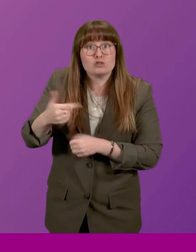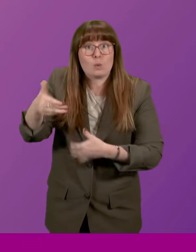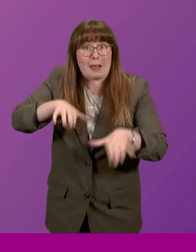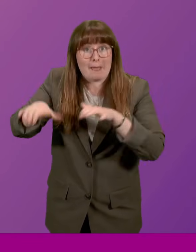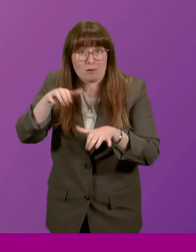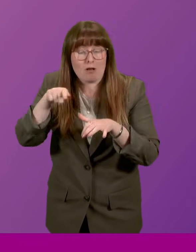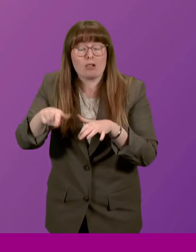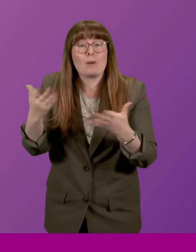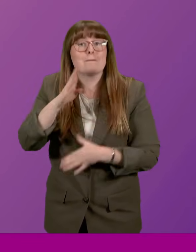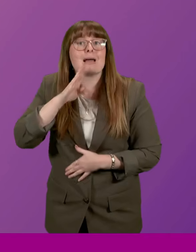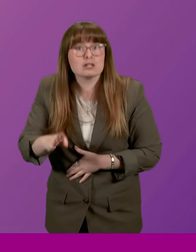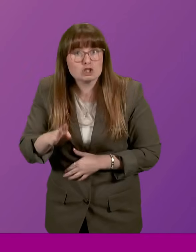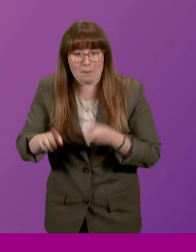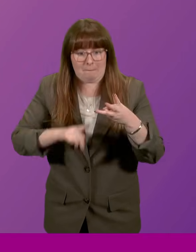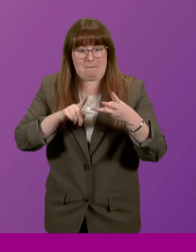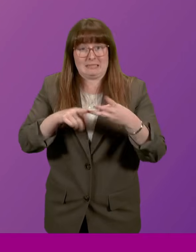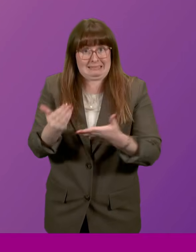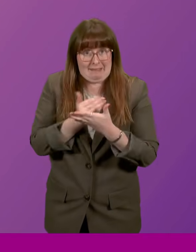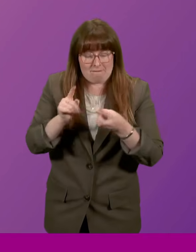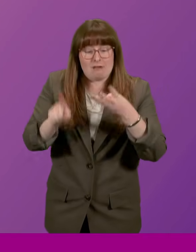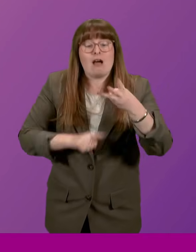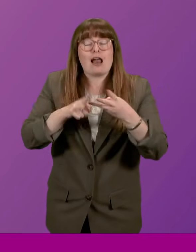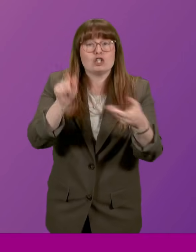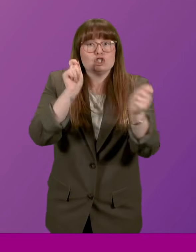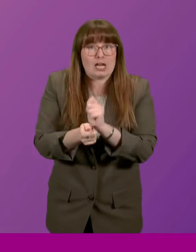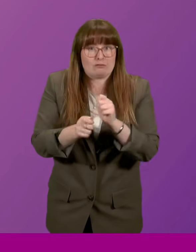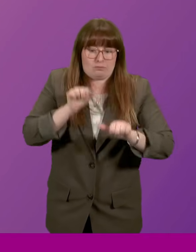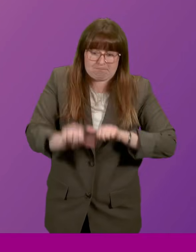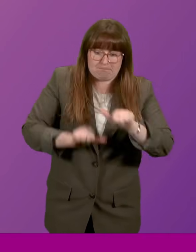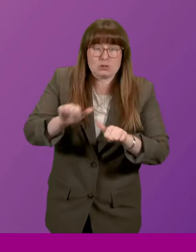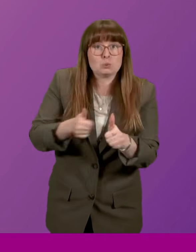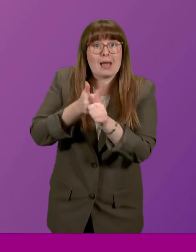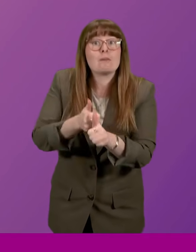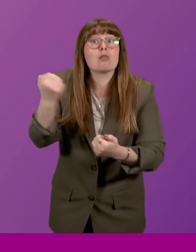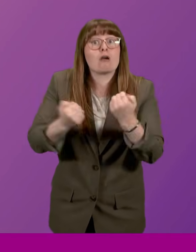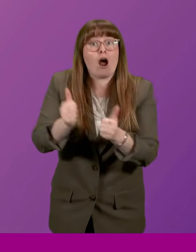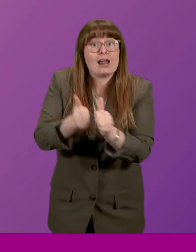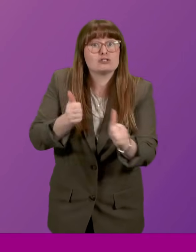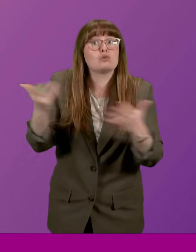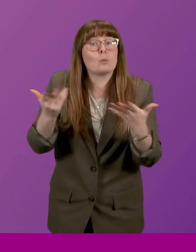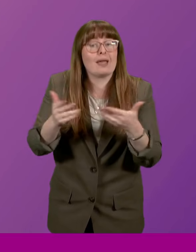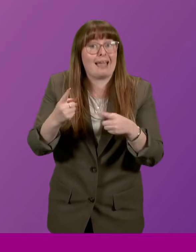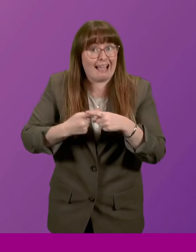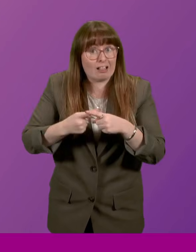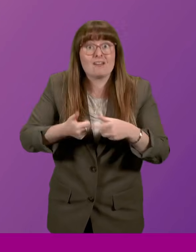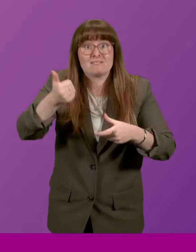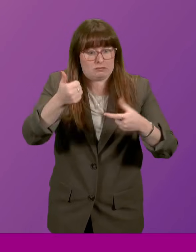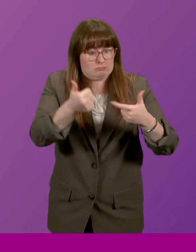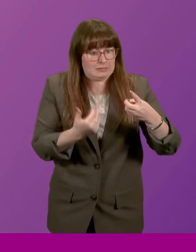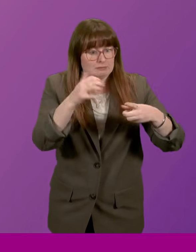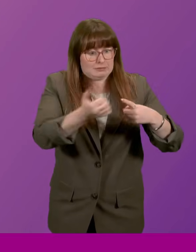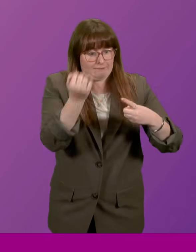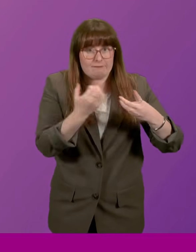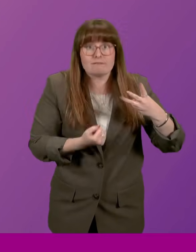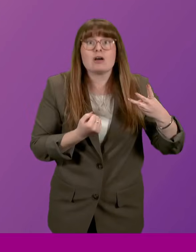in Belgium and a change in the regulatory regime to help the car industry in England, it cannot even find